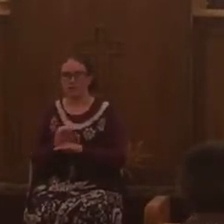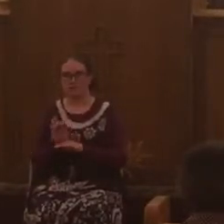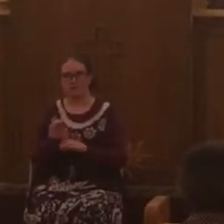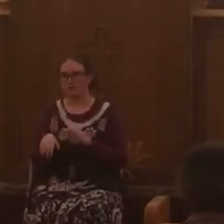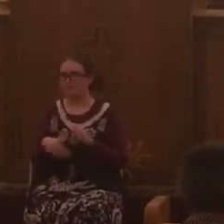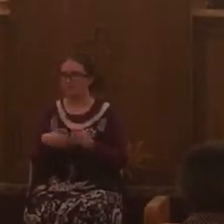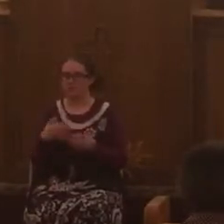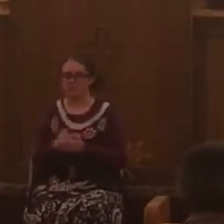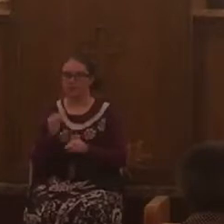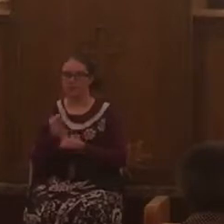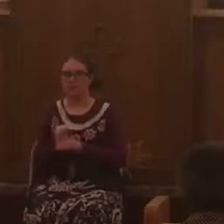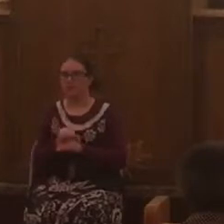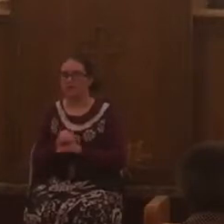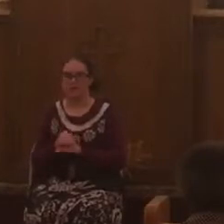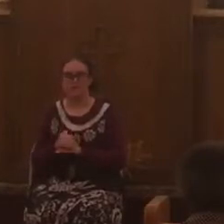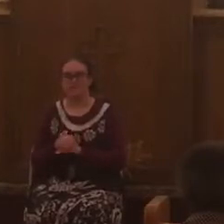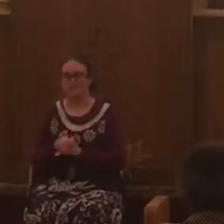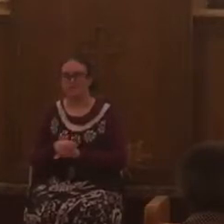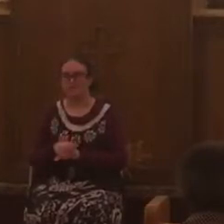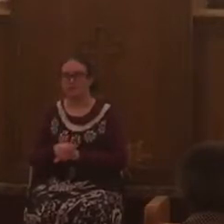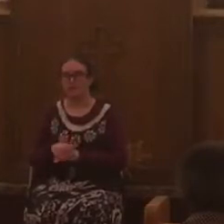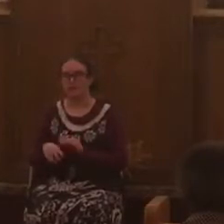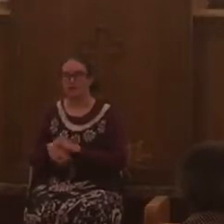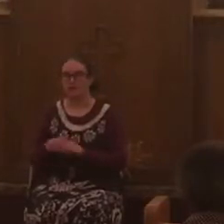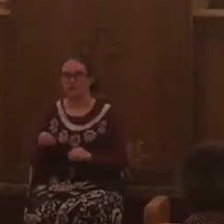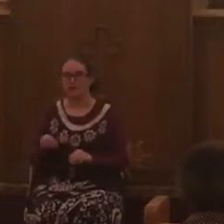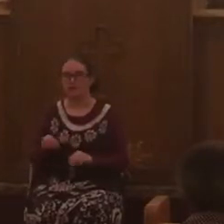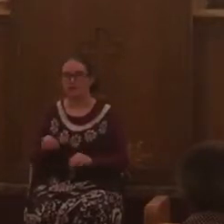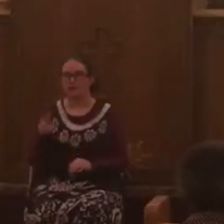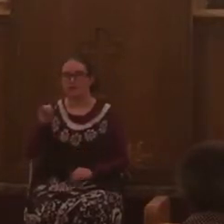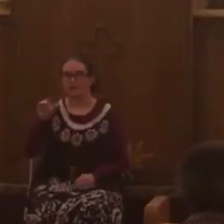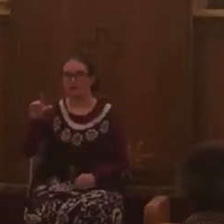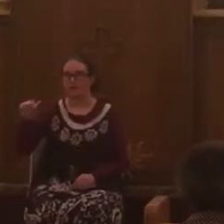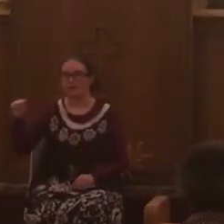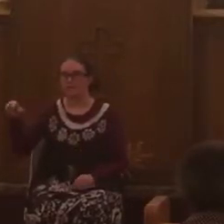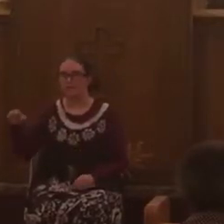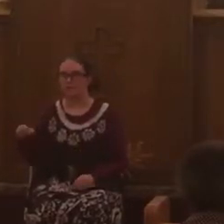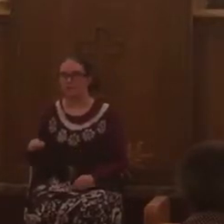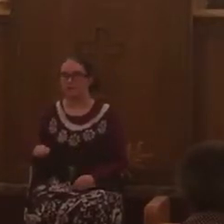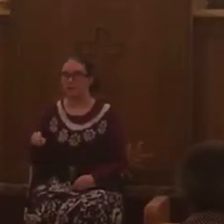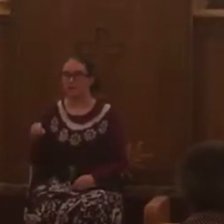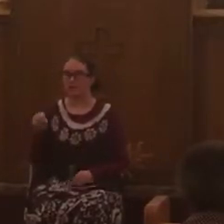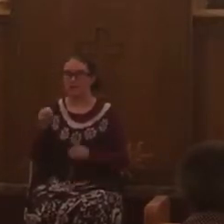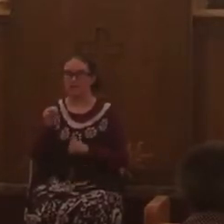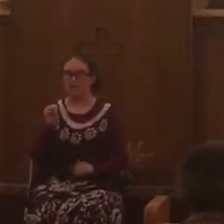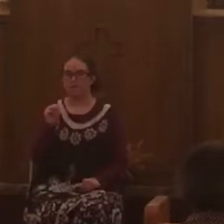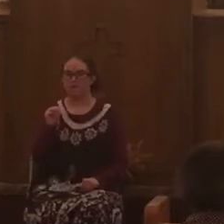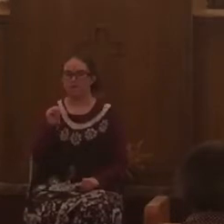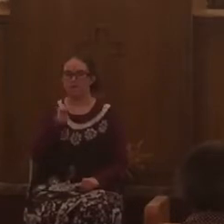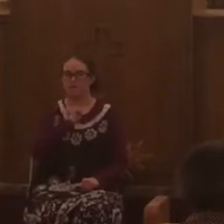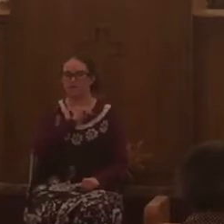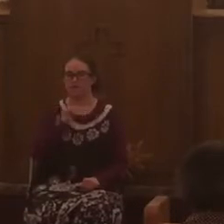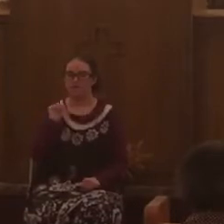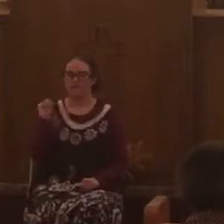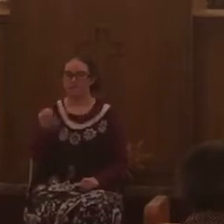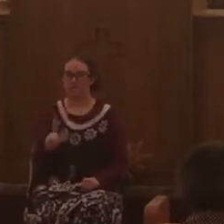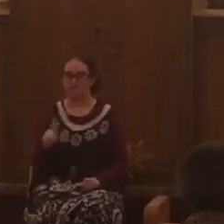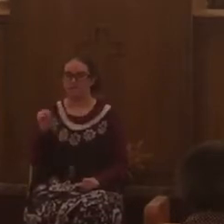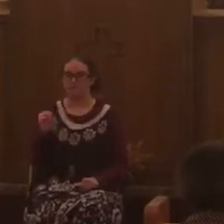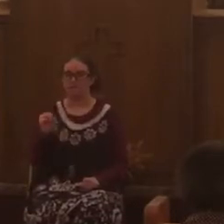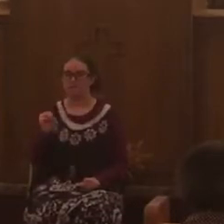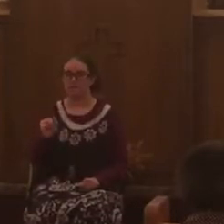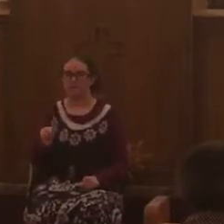Haiti. And they get a call one night. And, I mean, you're you know, it's